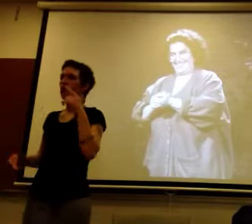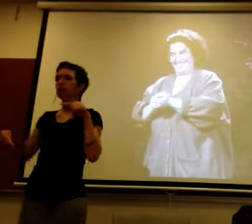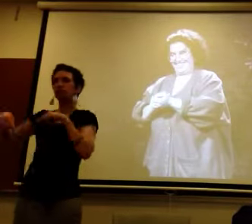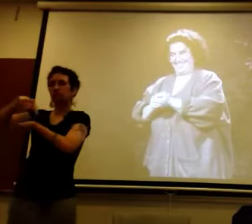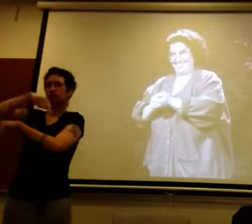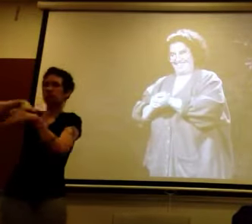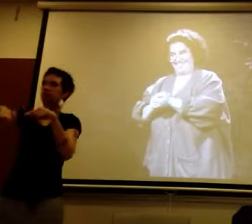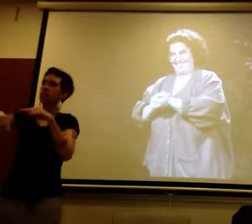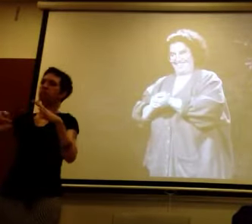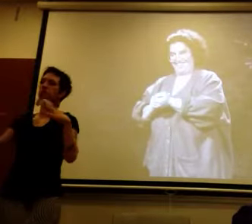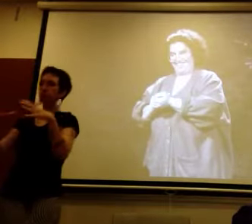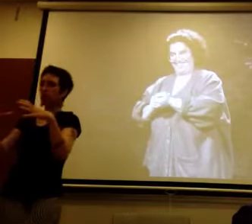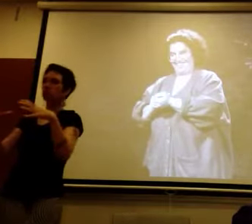What would you do with, so,